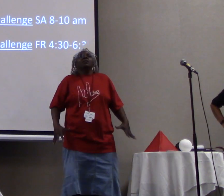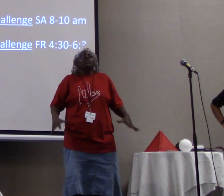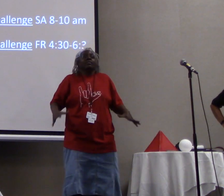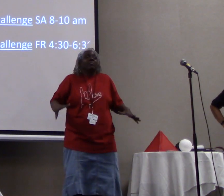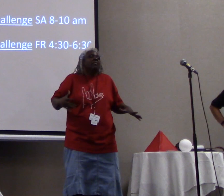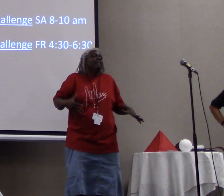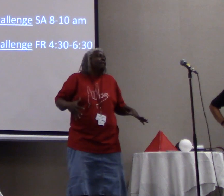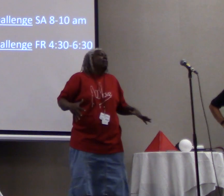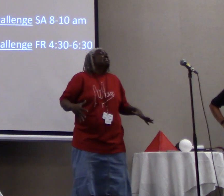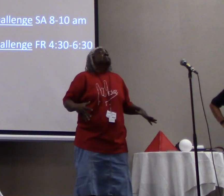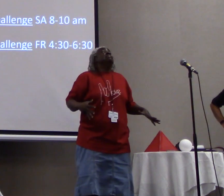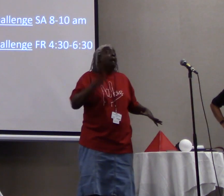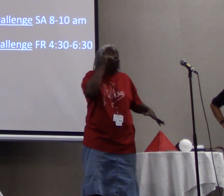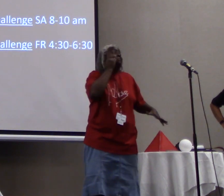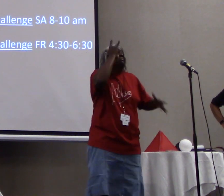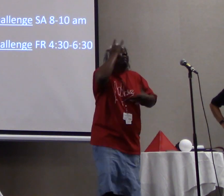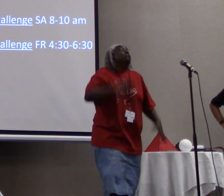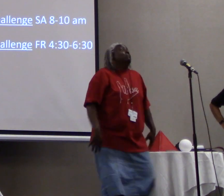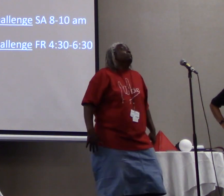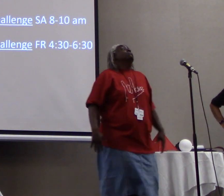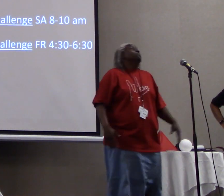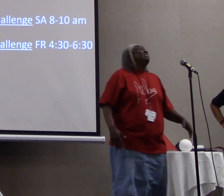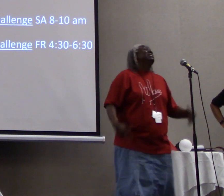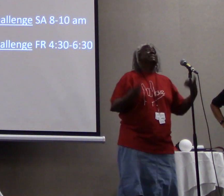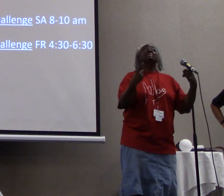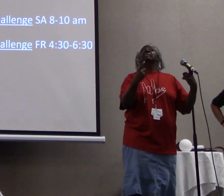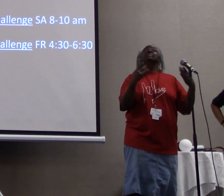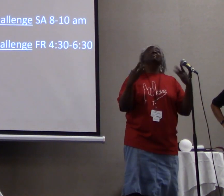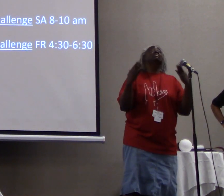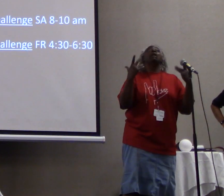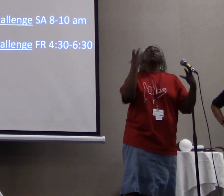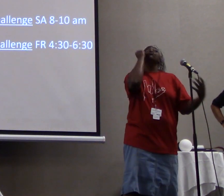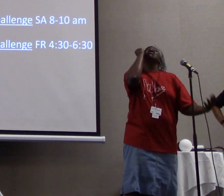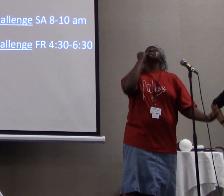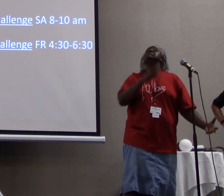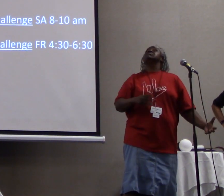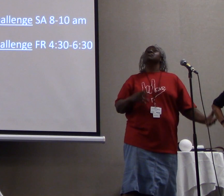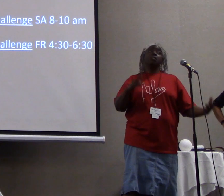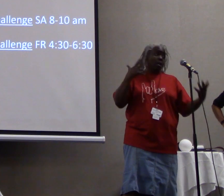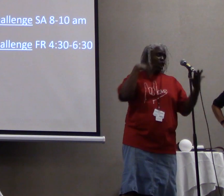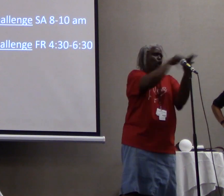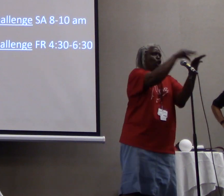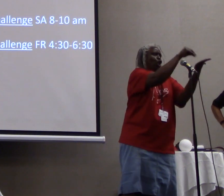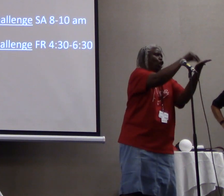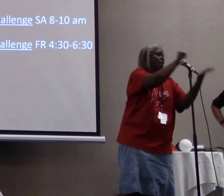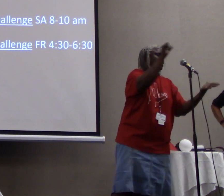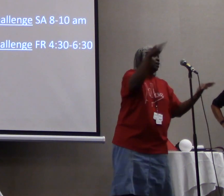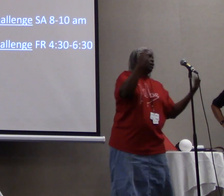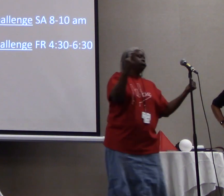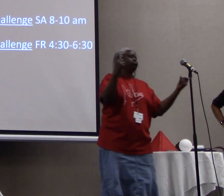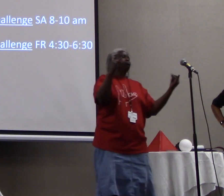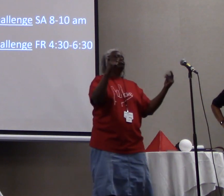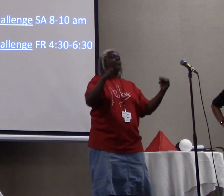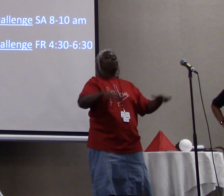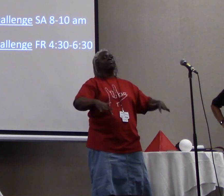nothing from the experience. I was very scared, and I was homesick. But they were talking to me, and I kept thinking about going home,